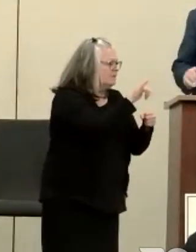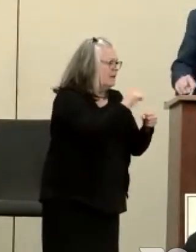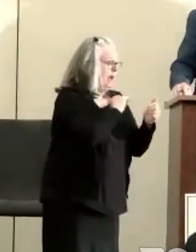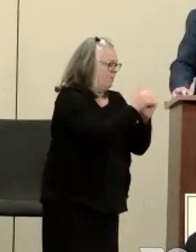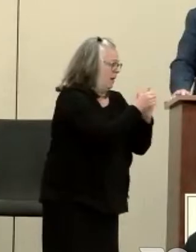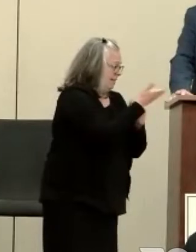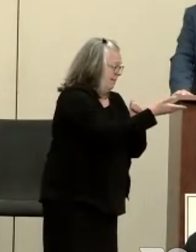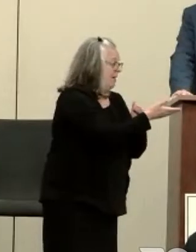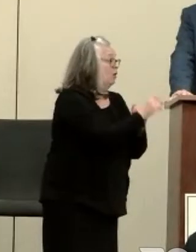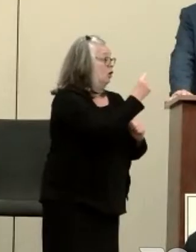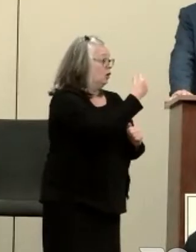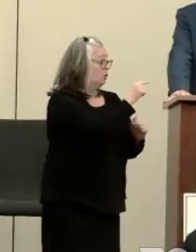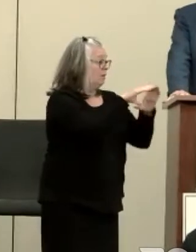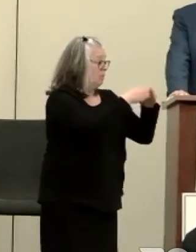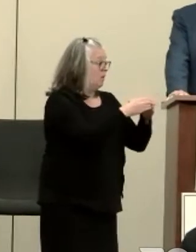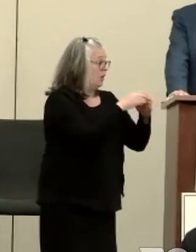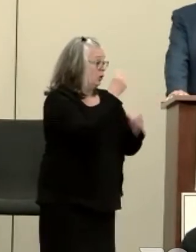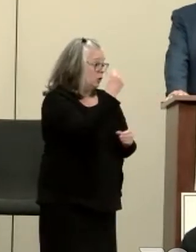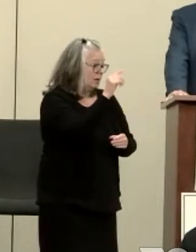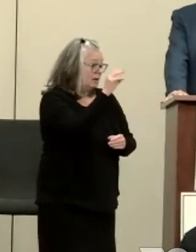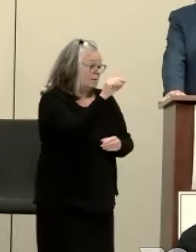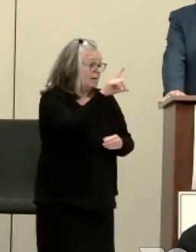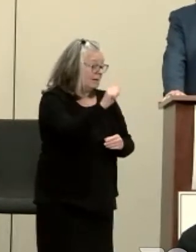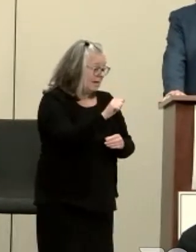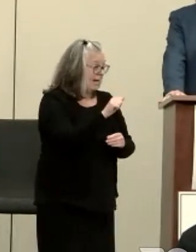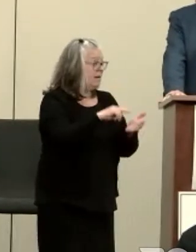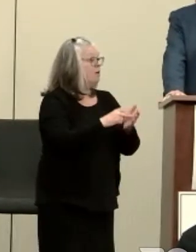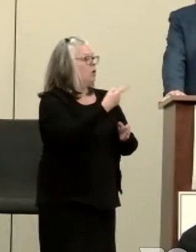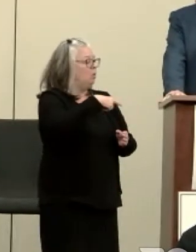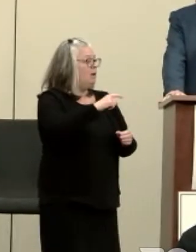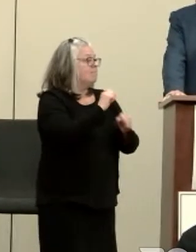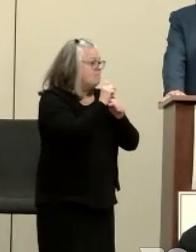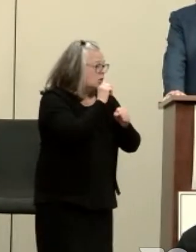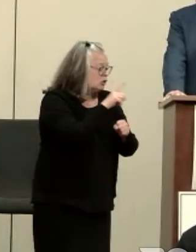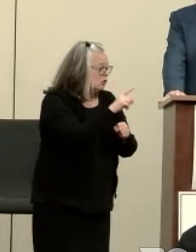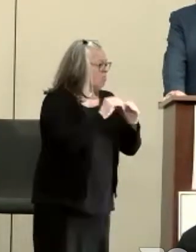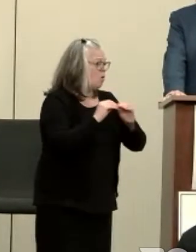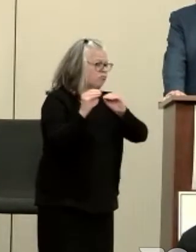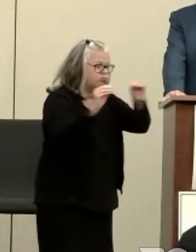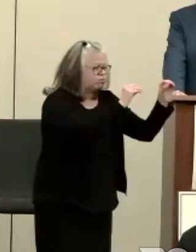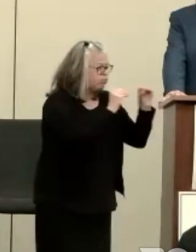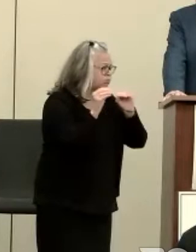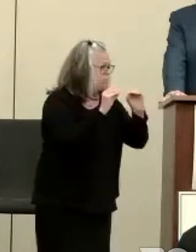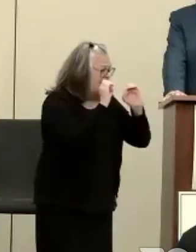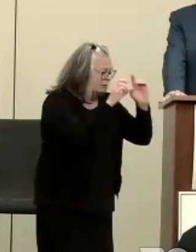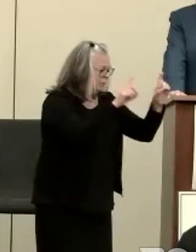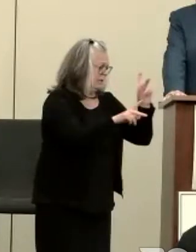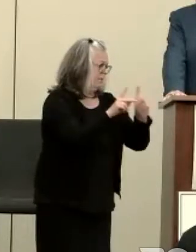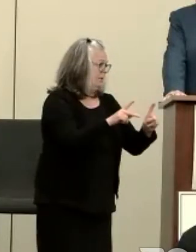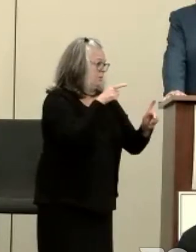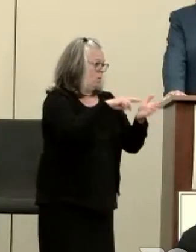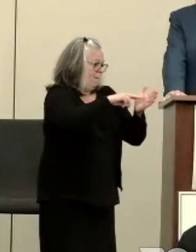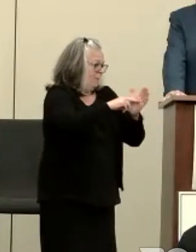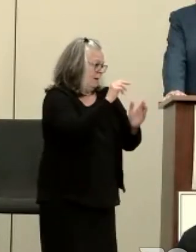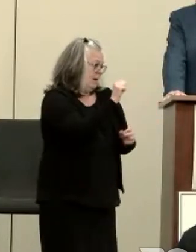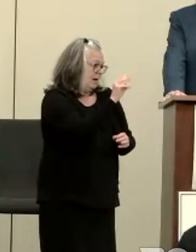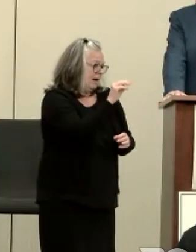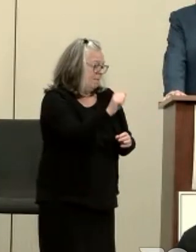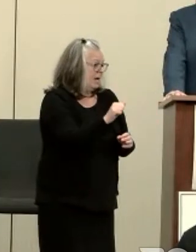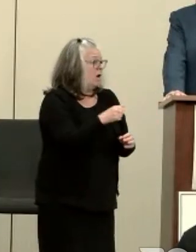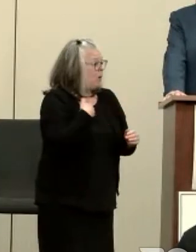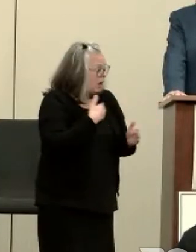and a Green MLA will ensure that there is much broader education on the AMA. We have basically